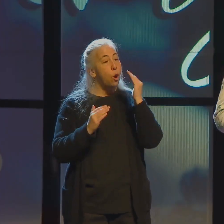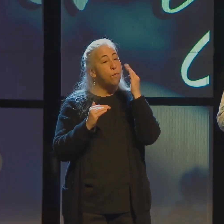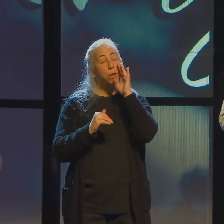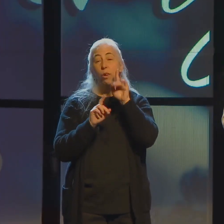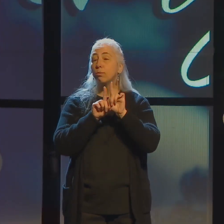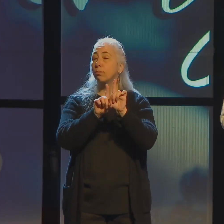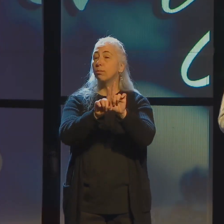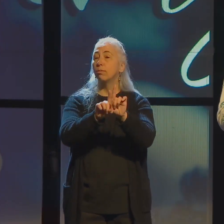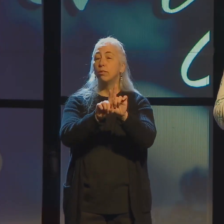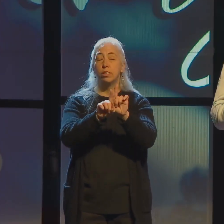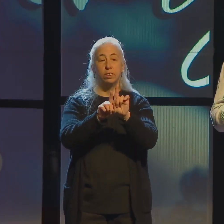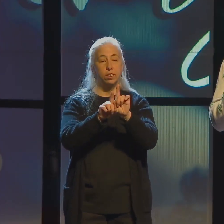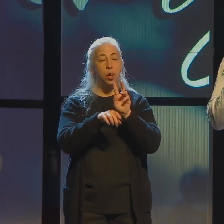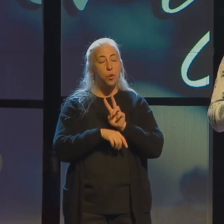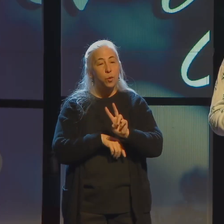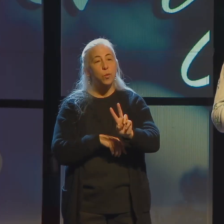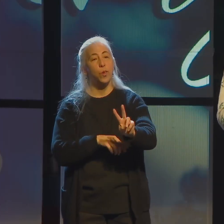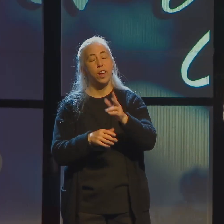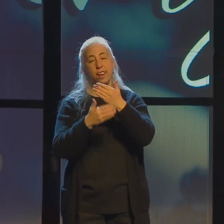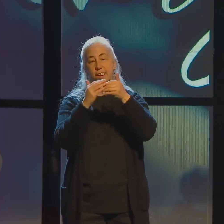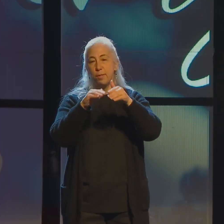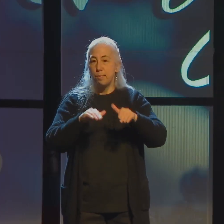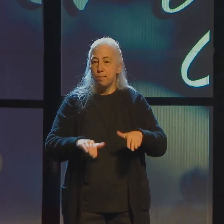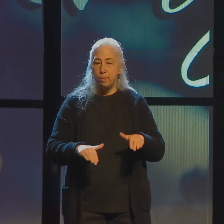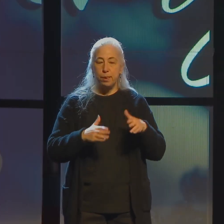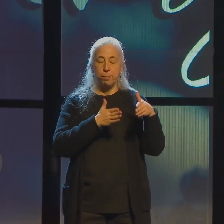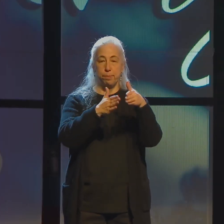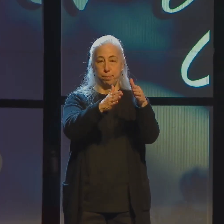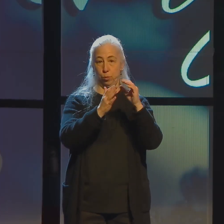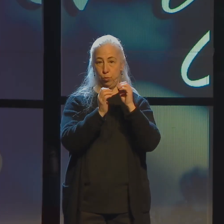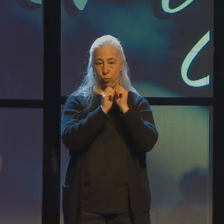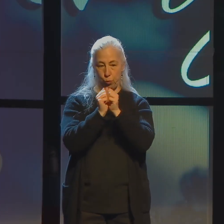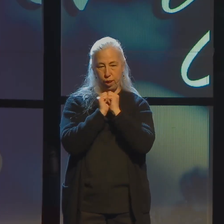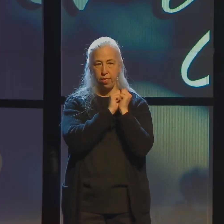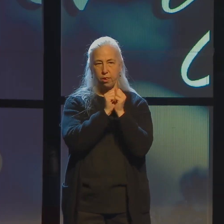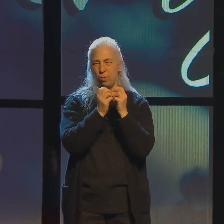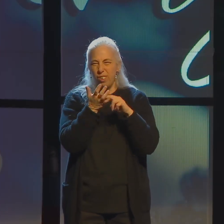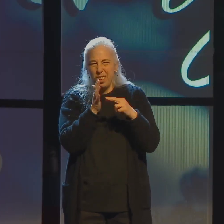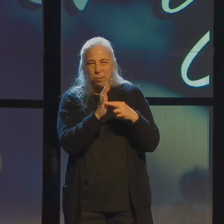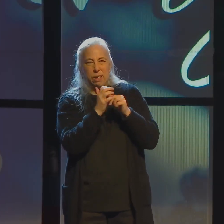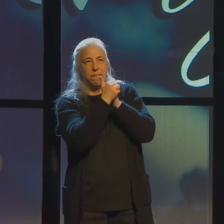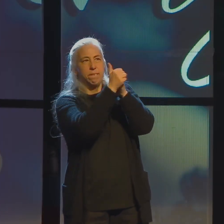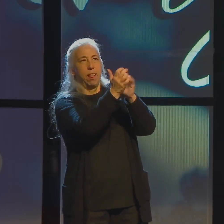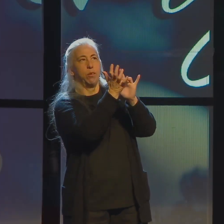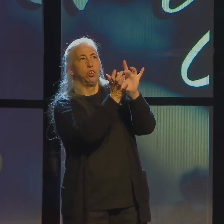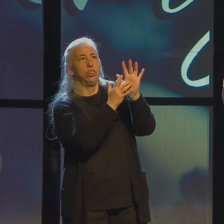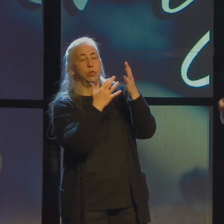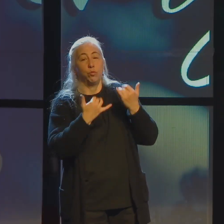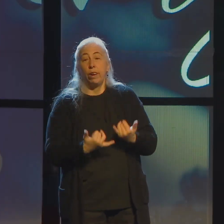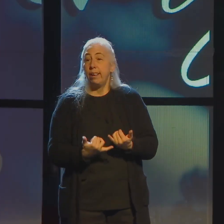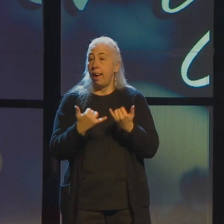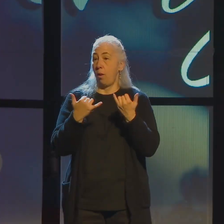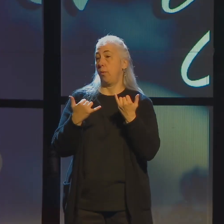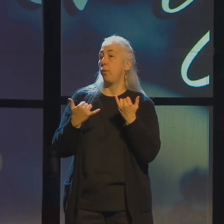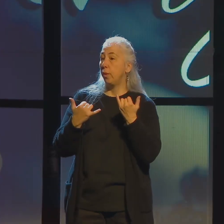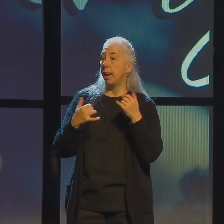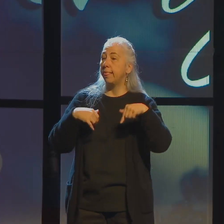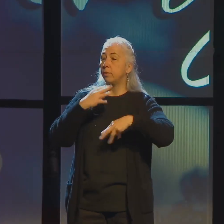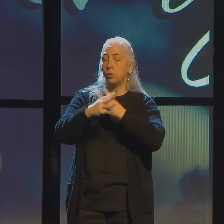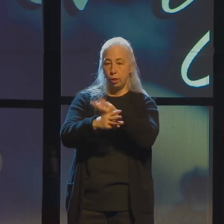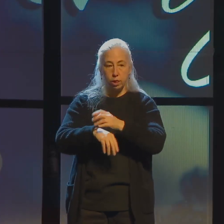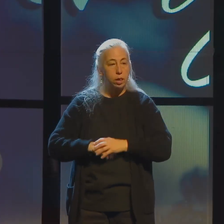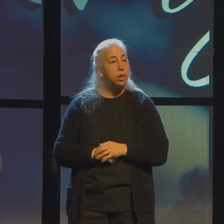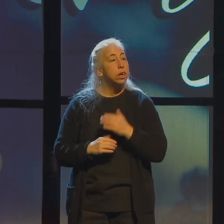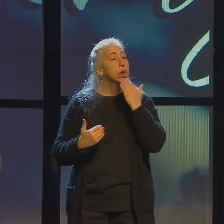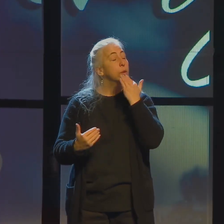path of Jesus together and we reimagine what does it really mean to follow this person of Jesus in our day, in our time. So thank you very much. And I want